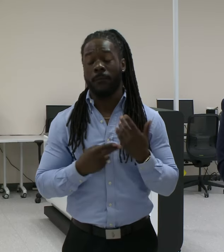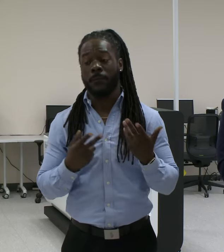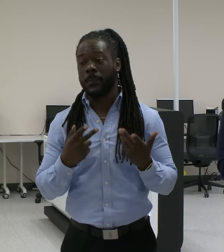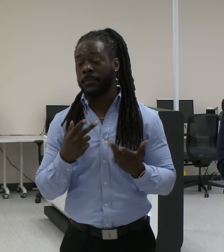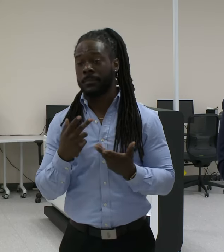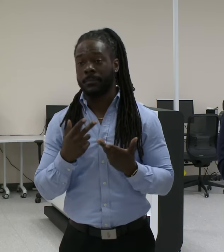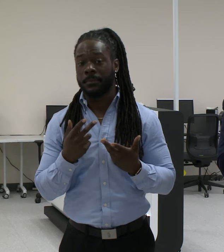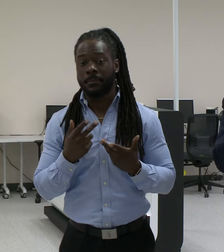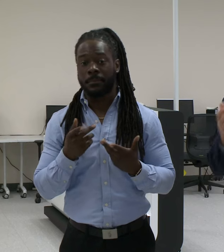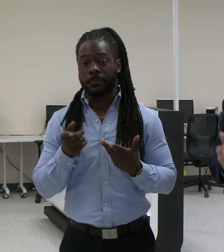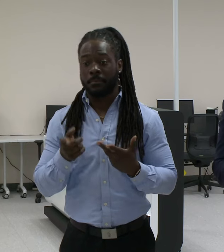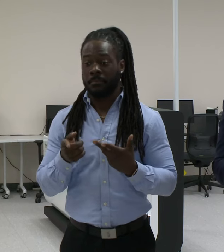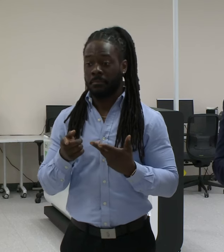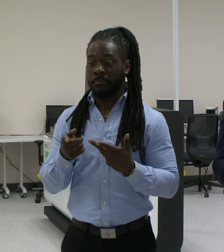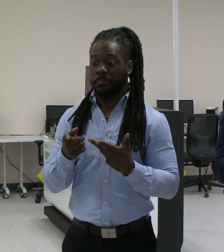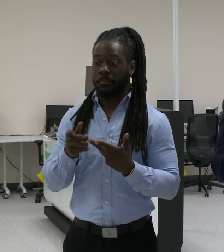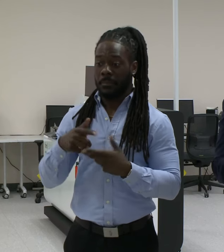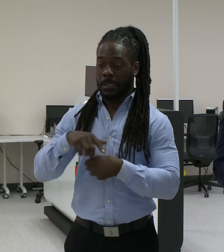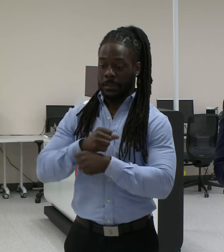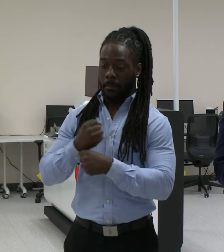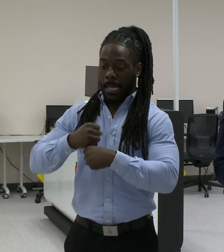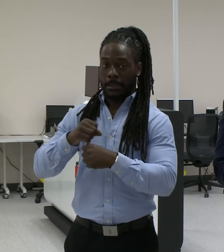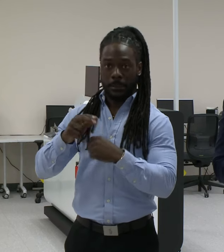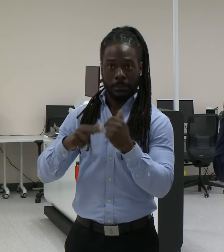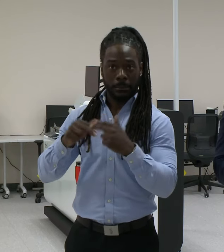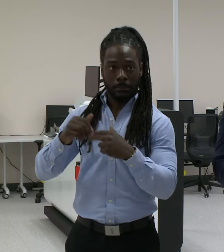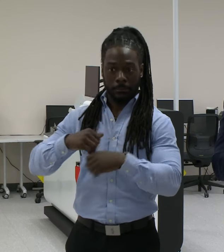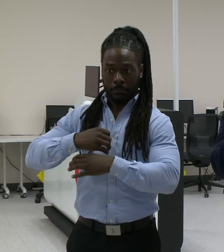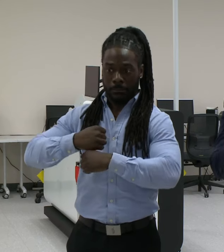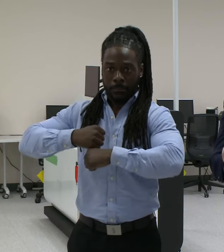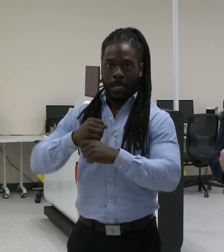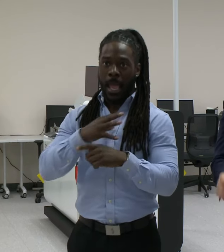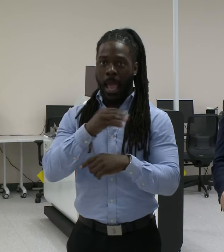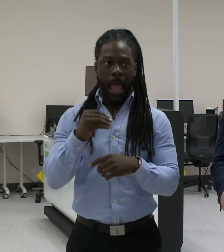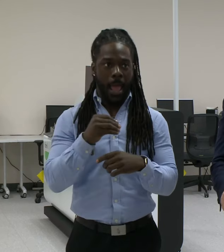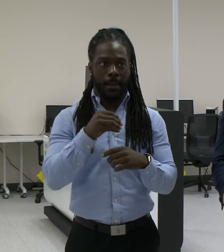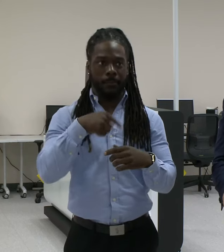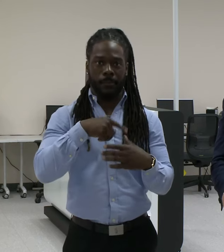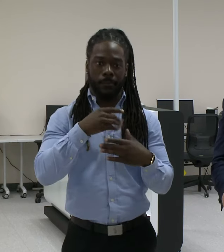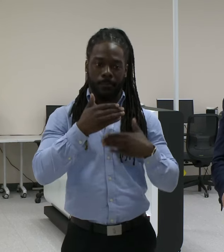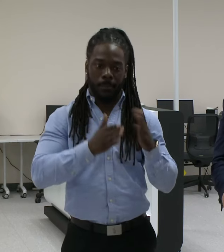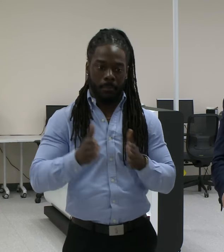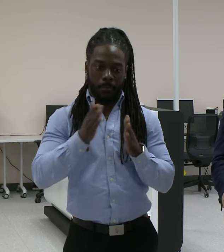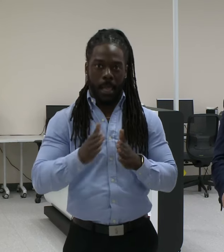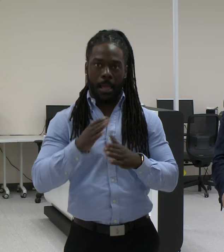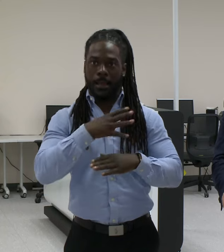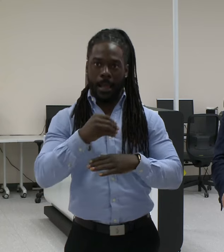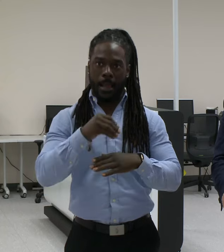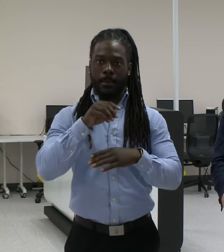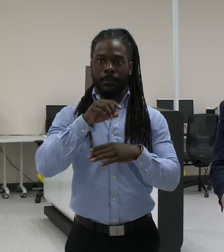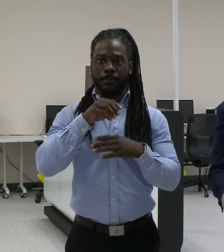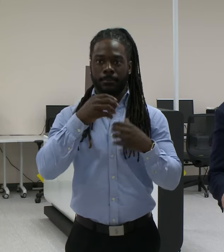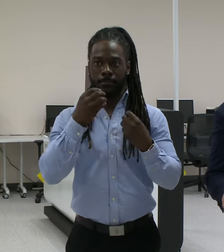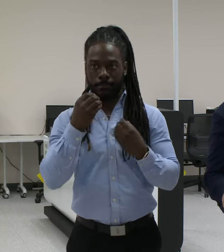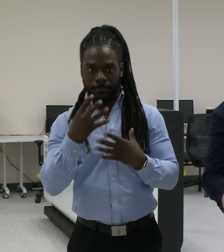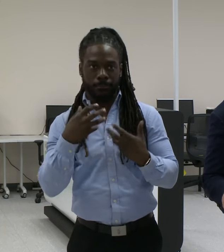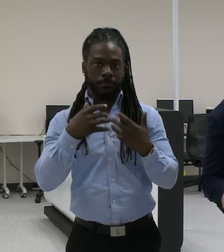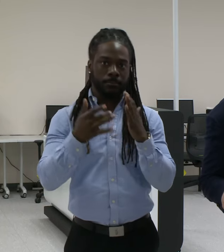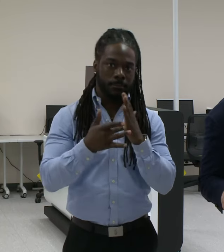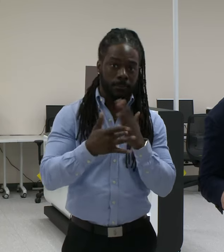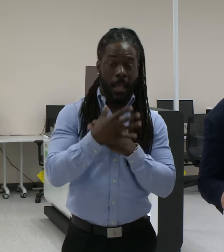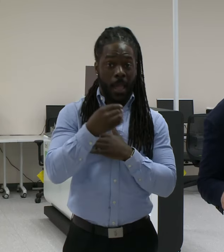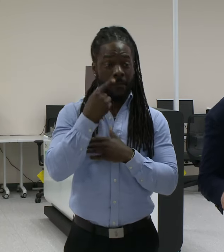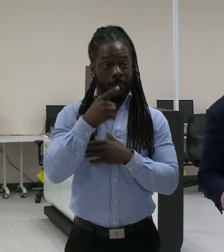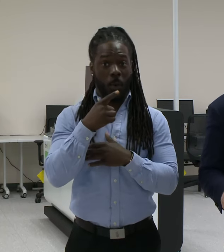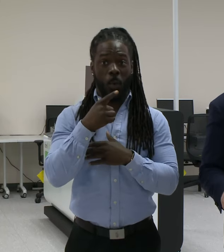of the space here as well as the overall initiative. And I'm pleased we also secured in for fiscal year